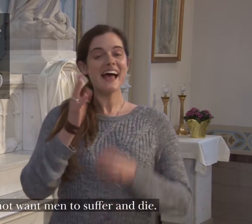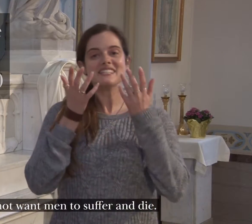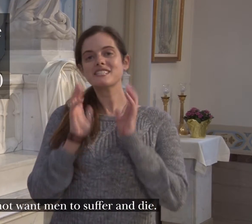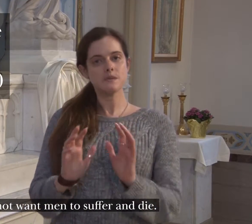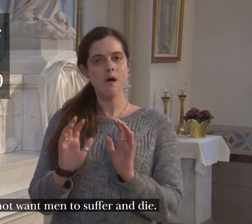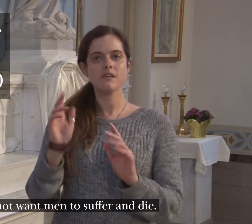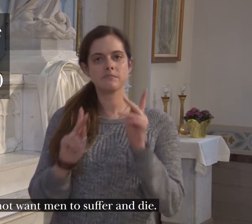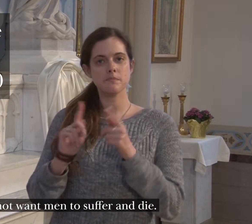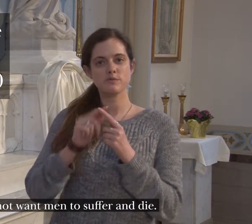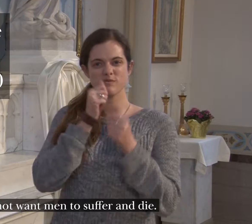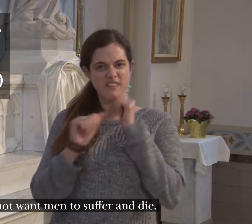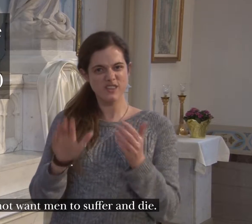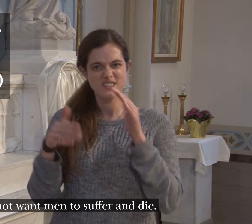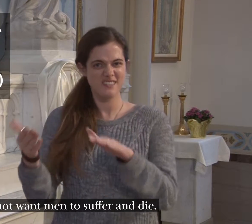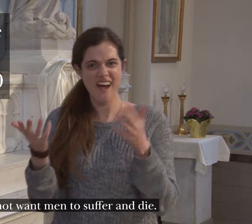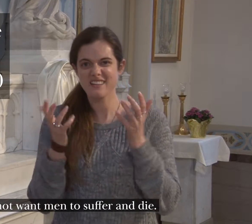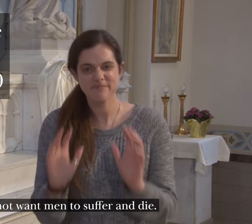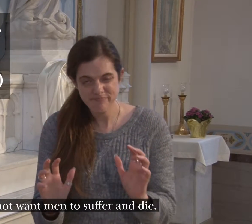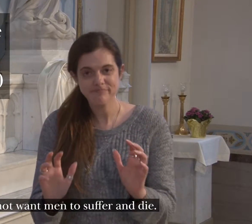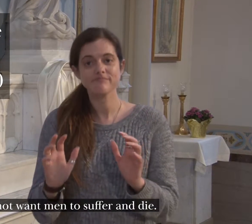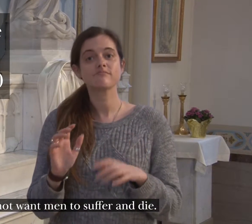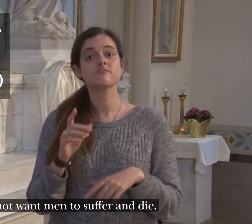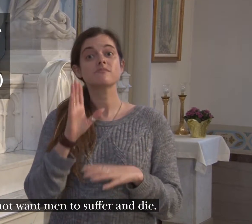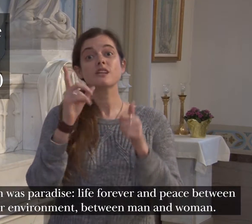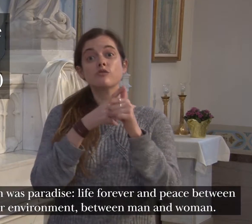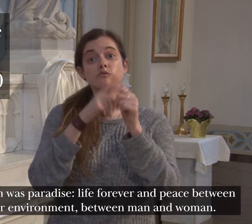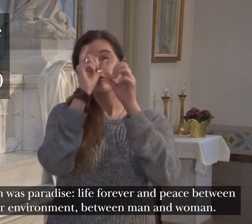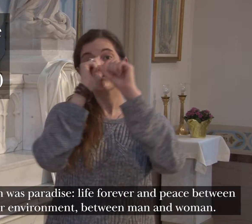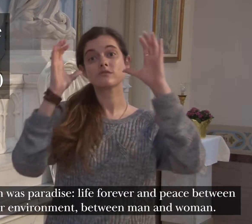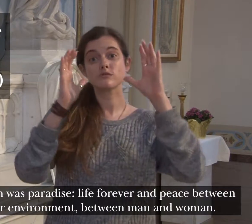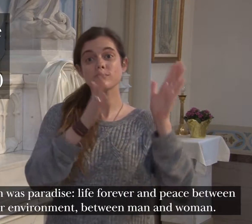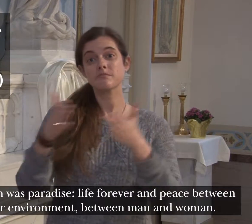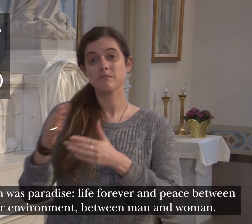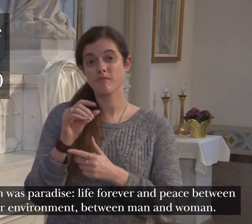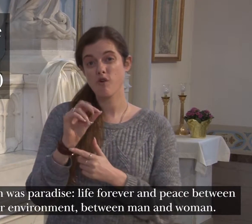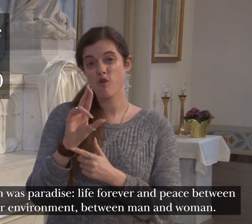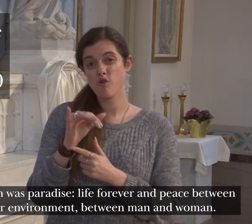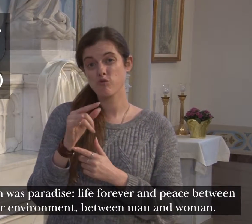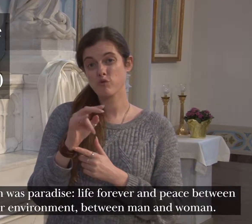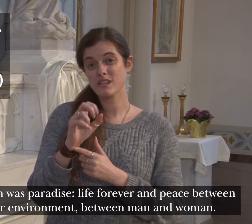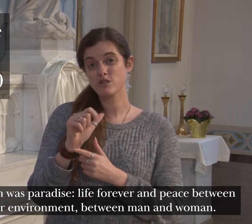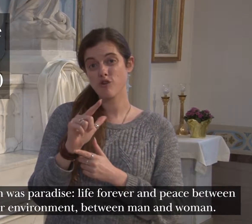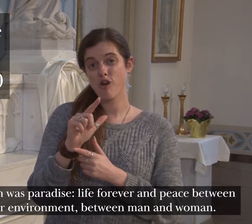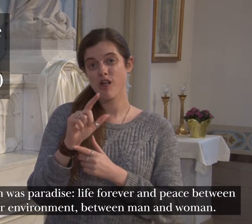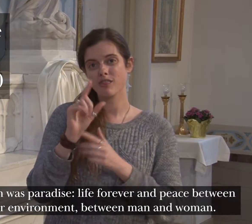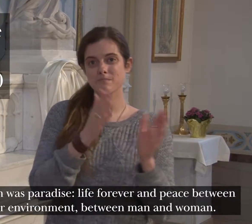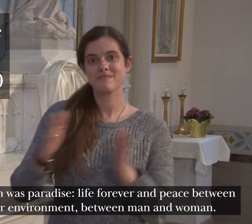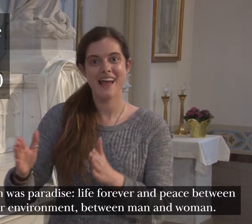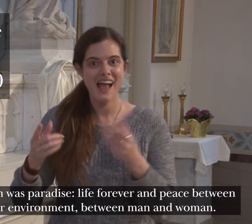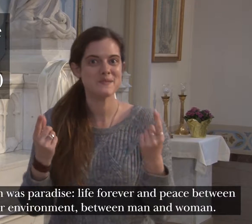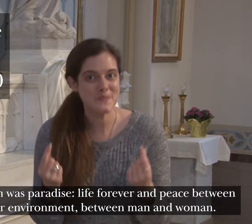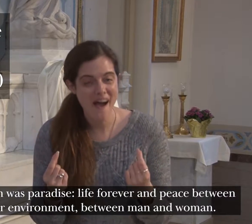God does not want men to suffer and die. God's original idea for man was